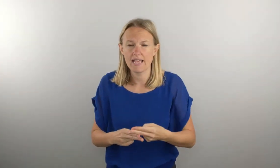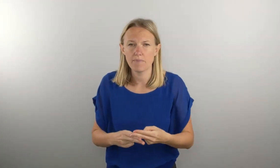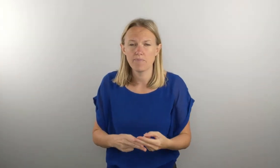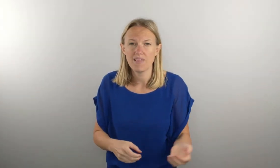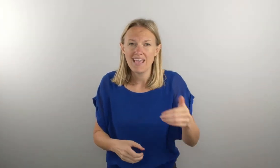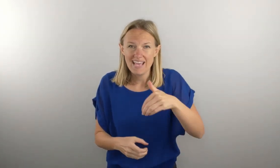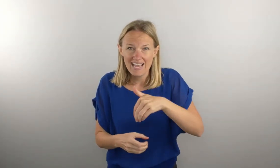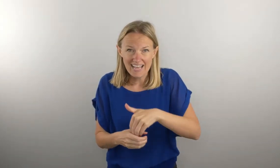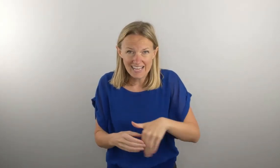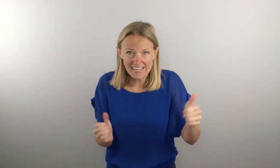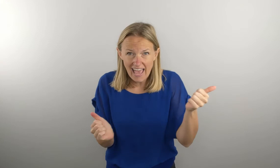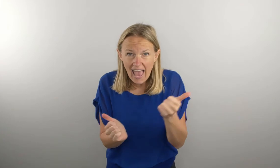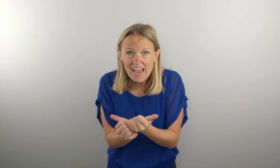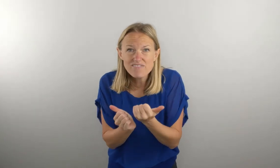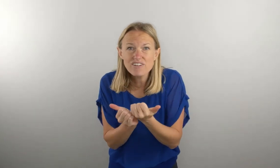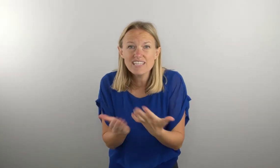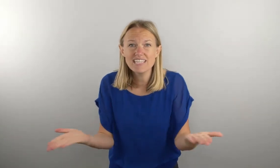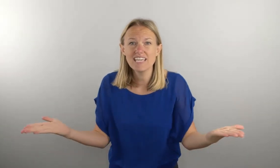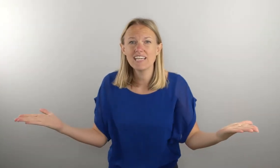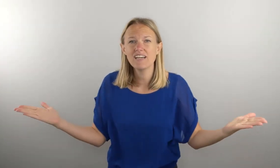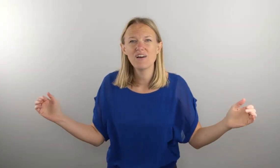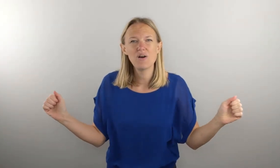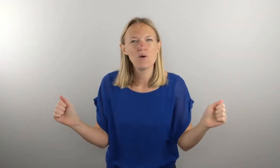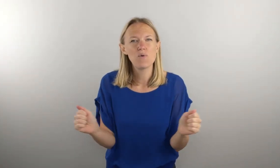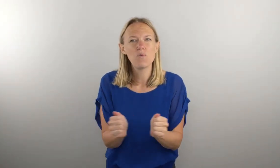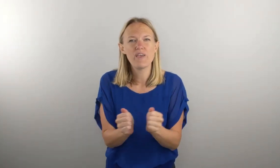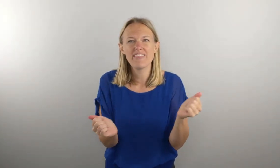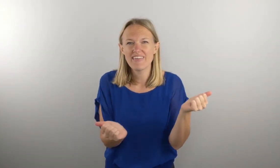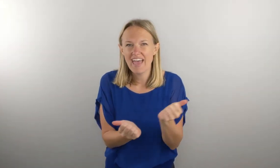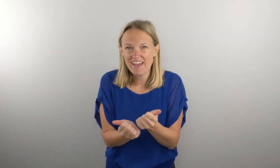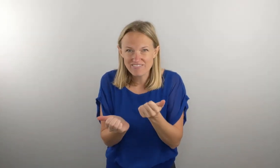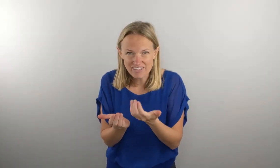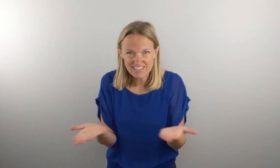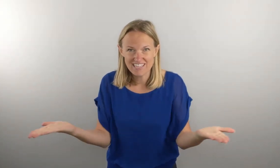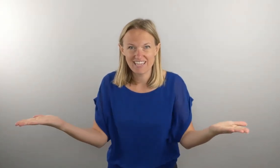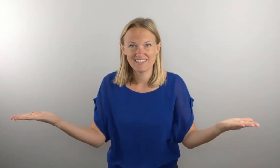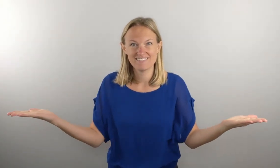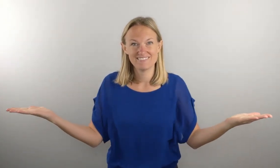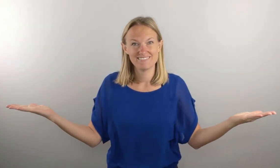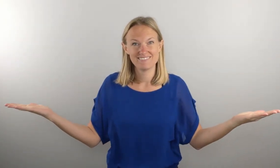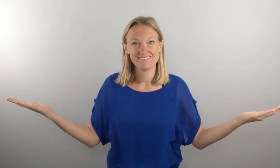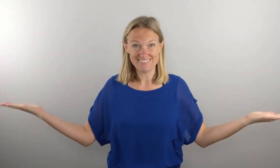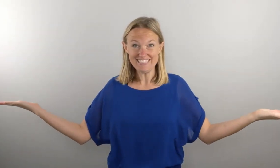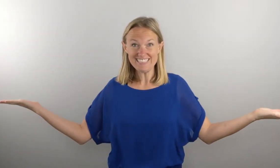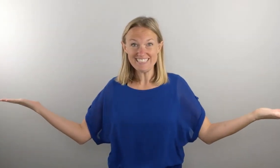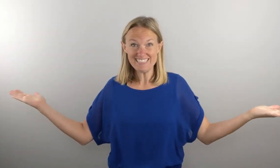name in everything with everything. Okay?